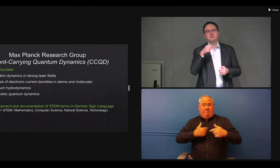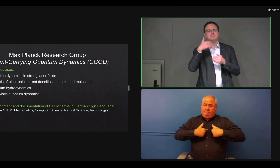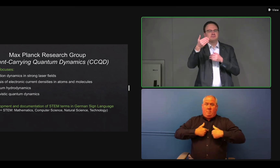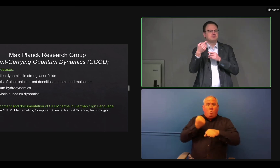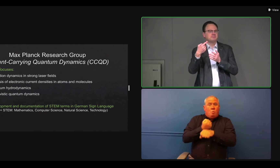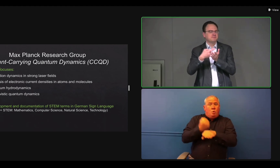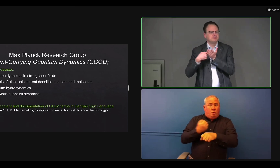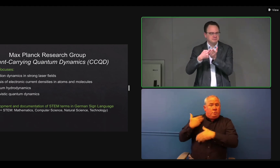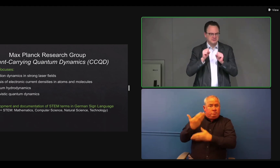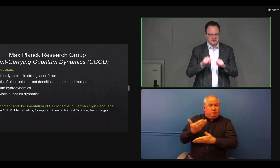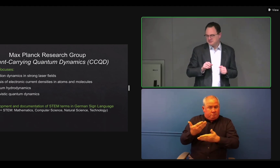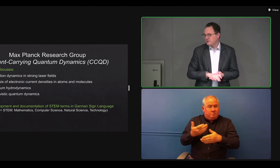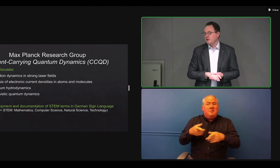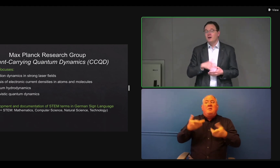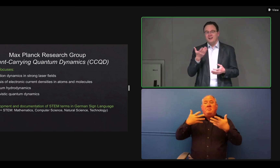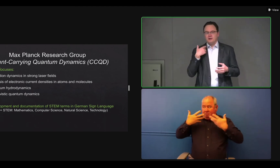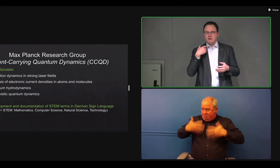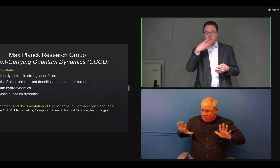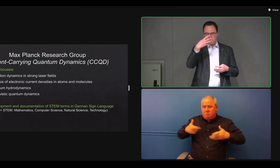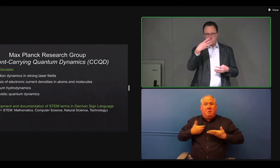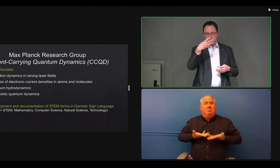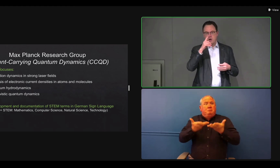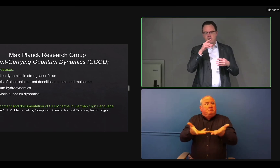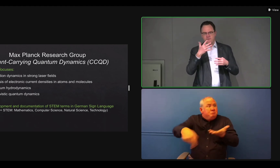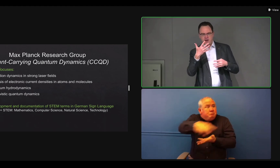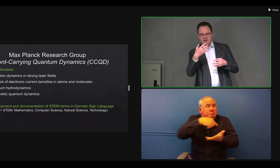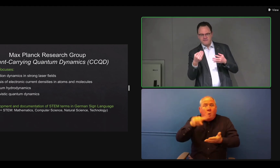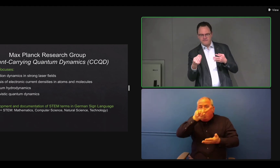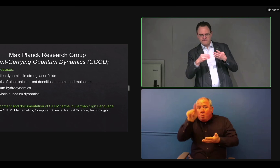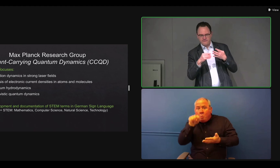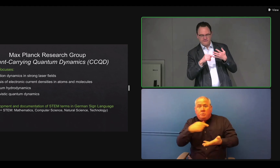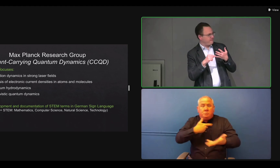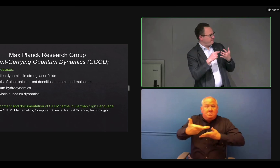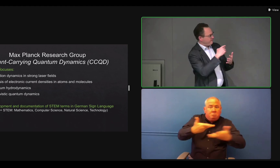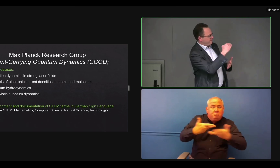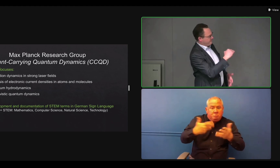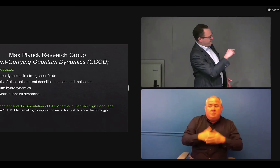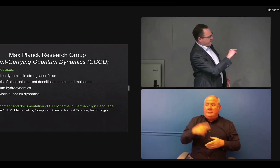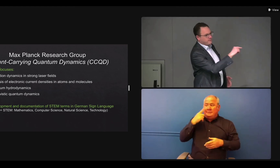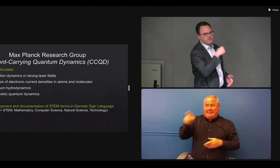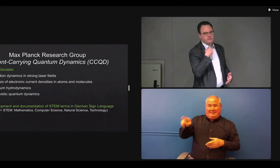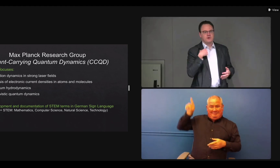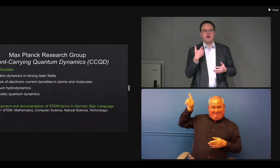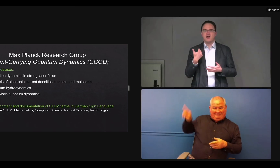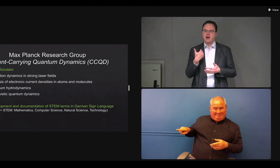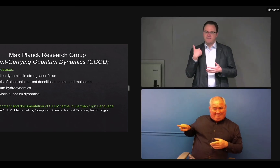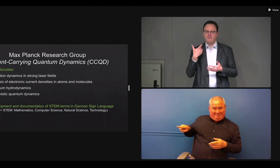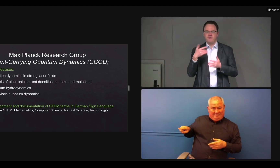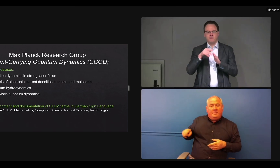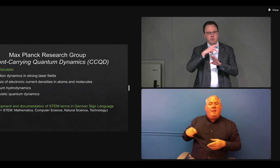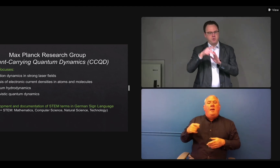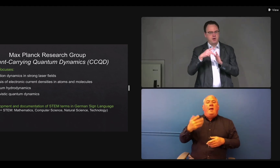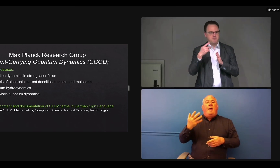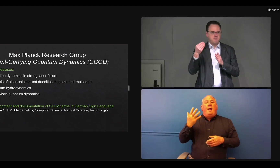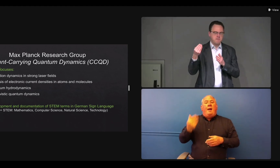And if you have any interest in collaborating or discussing the research in particular, I would be happy for you to reach out. And I'll add